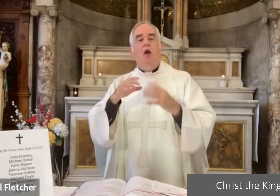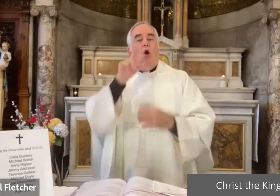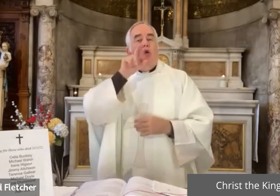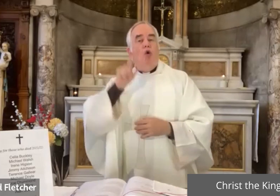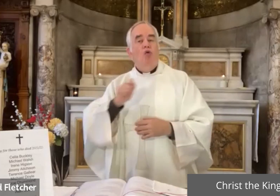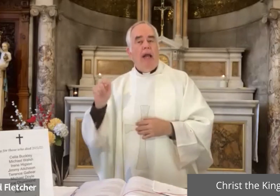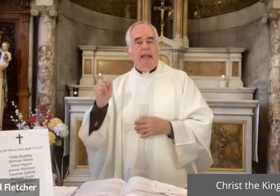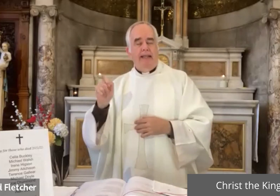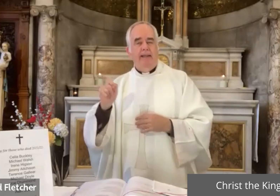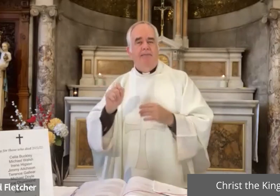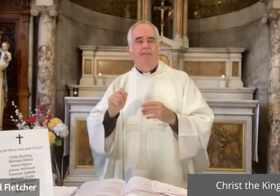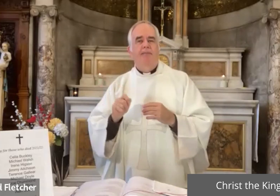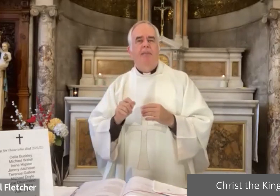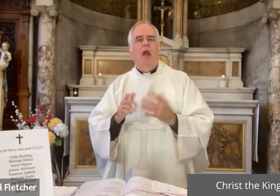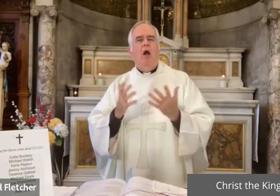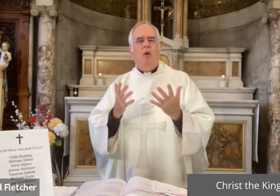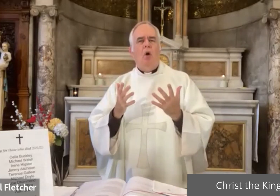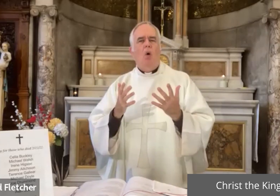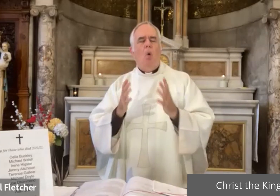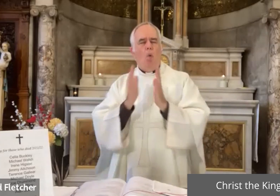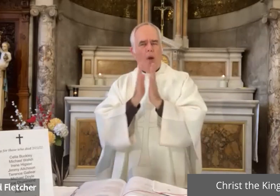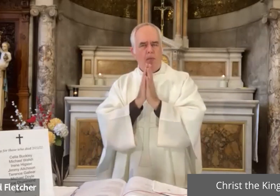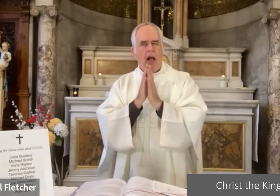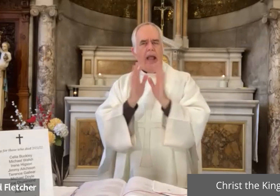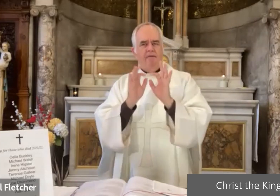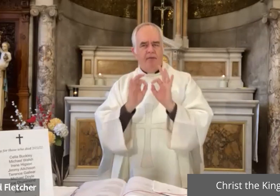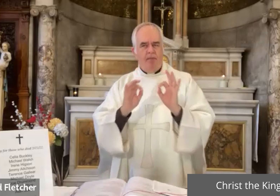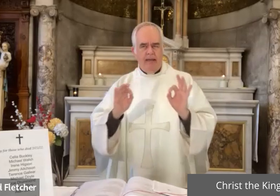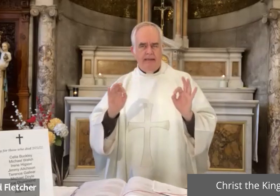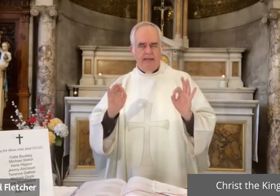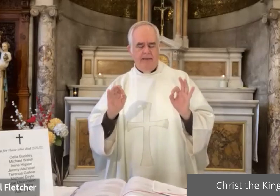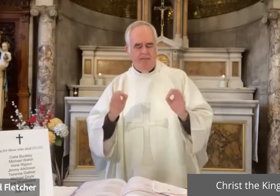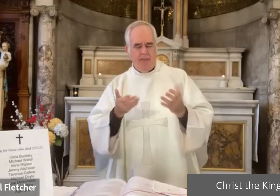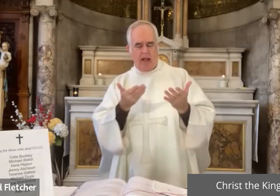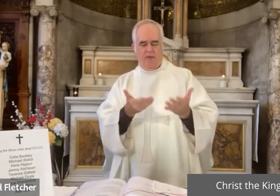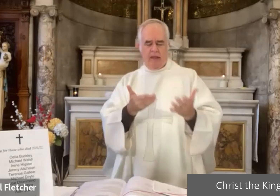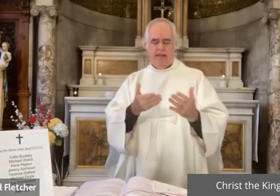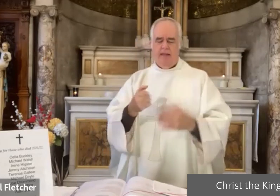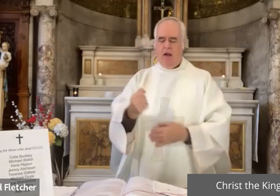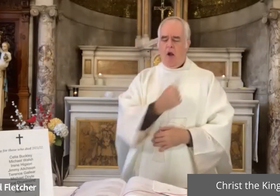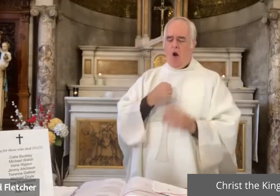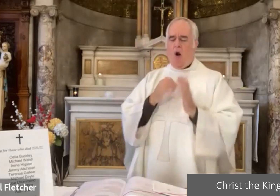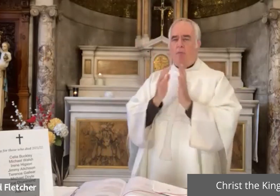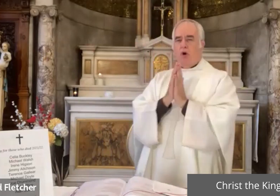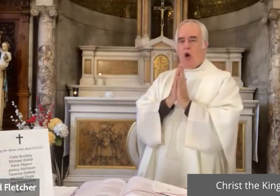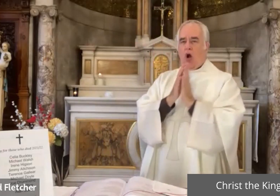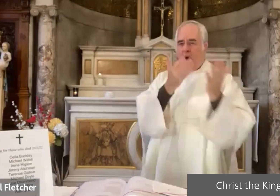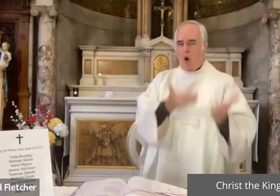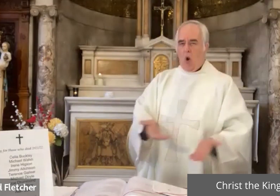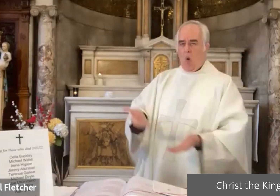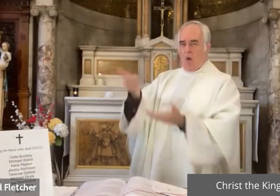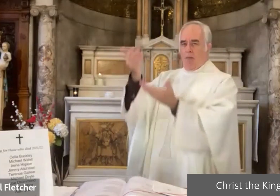and your client. So we pray to peace. This